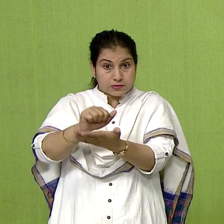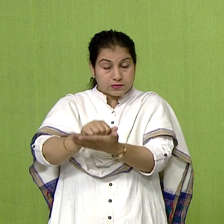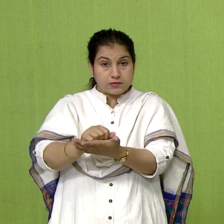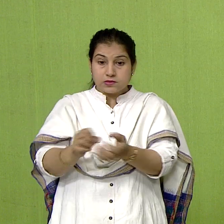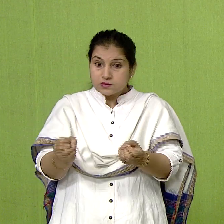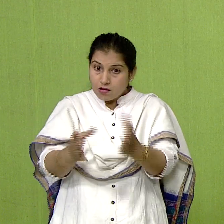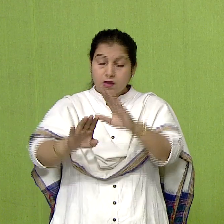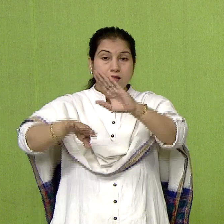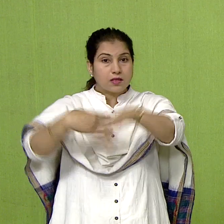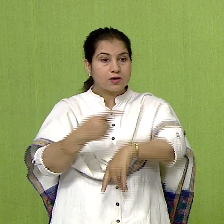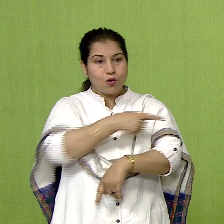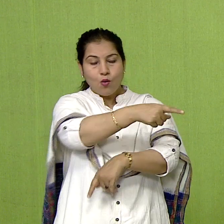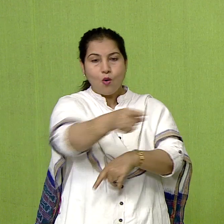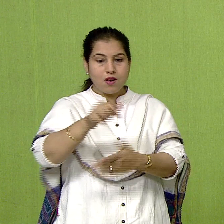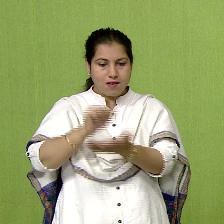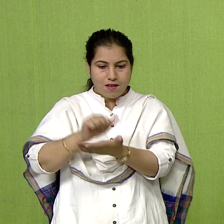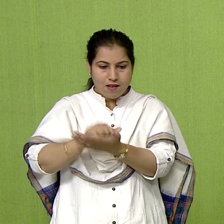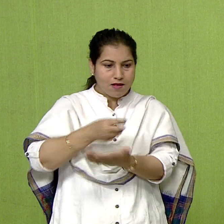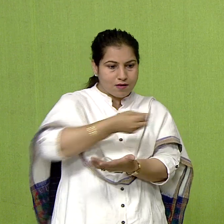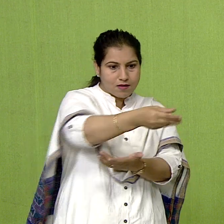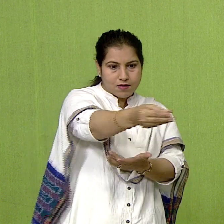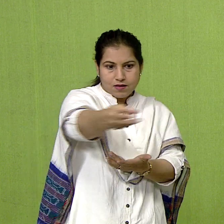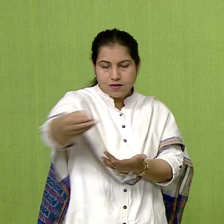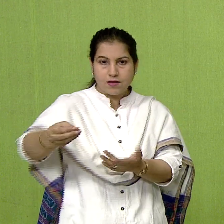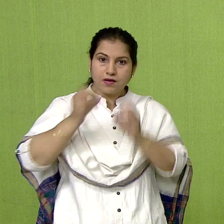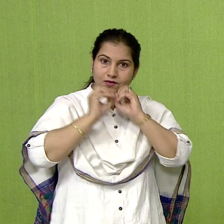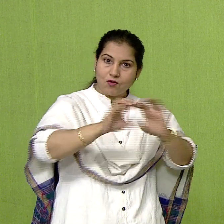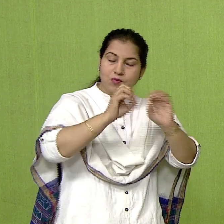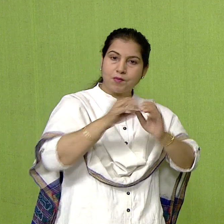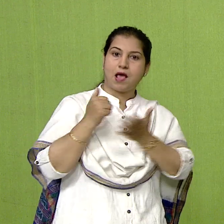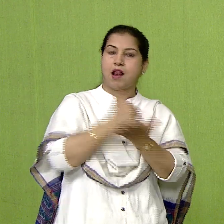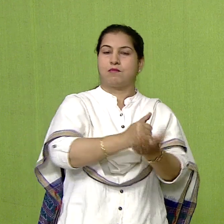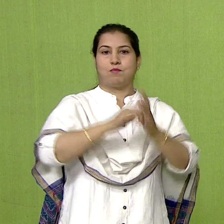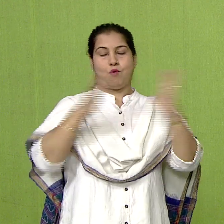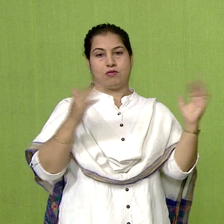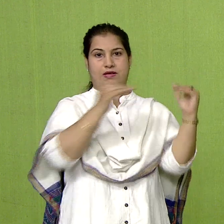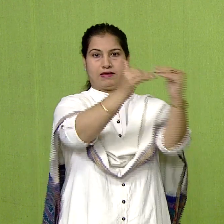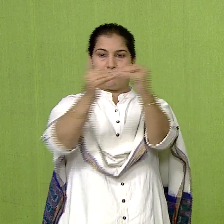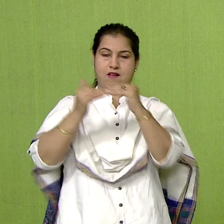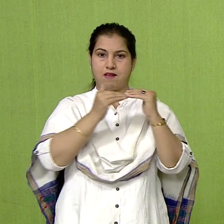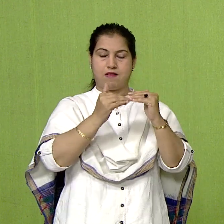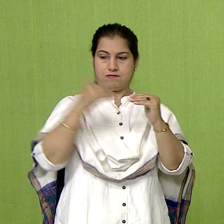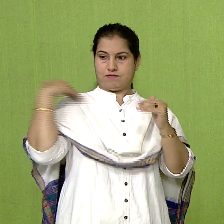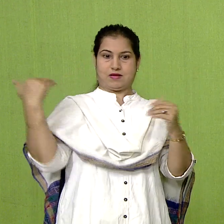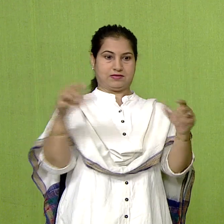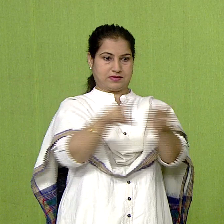spreading the ideas of liberty, equality, and fraternity. Therefore, we see that many factors